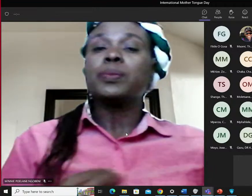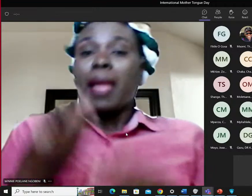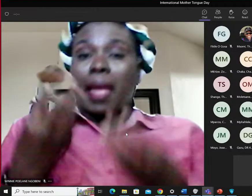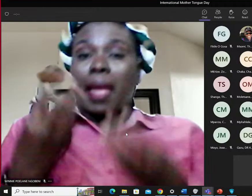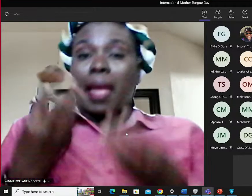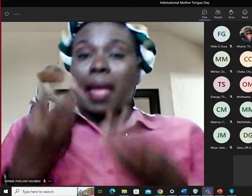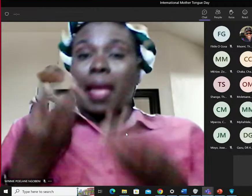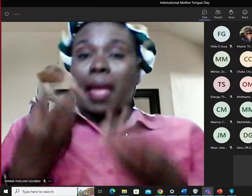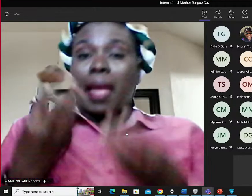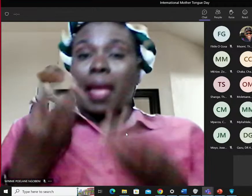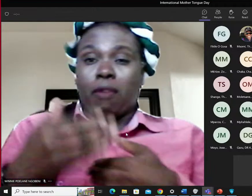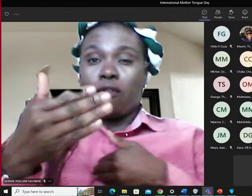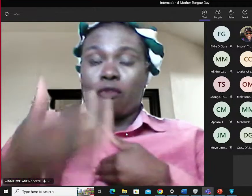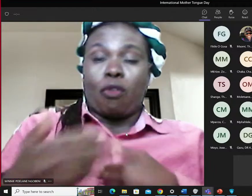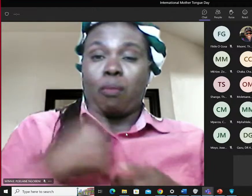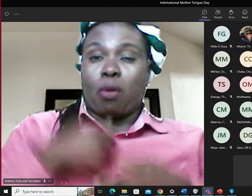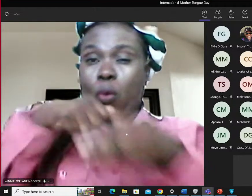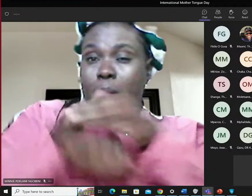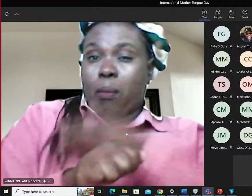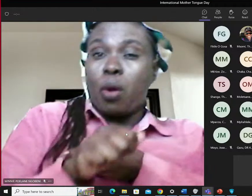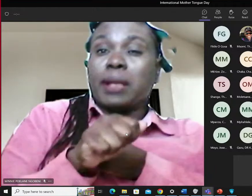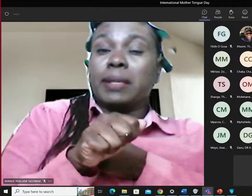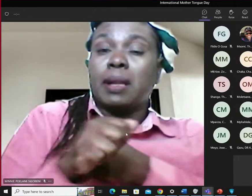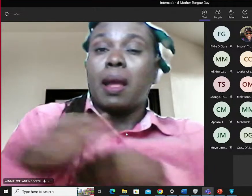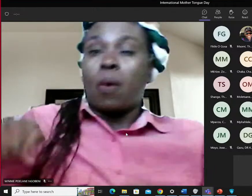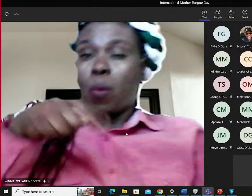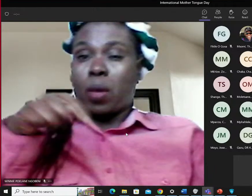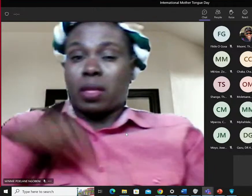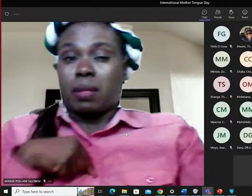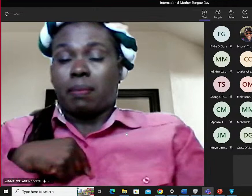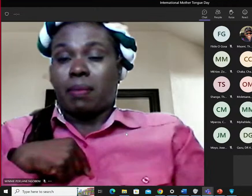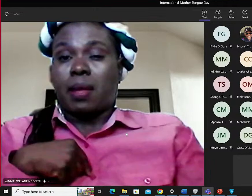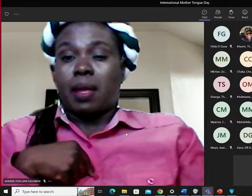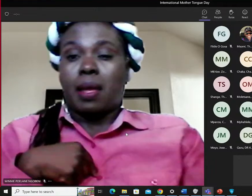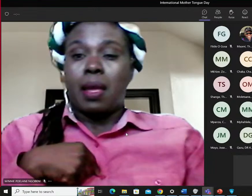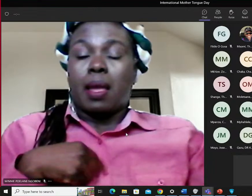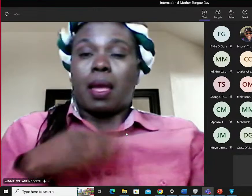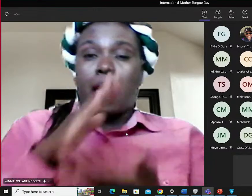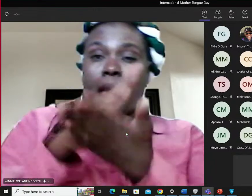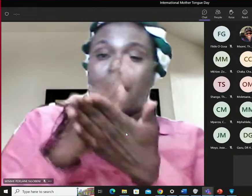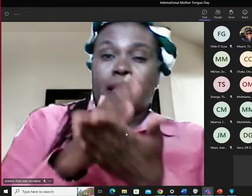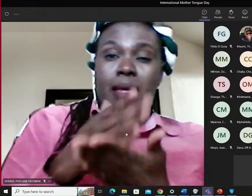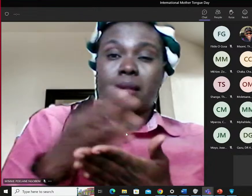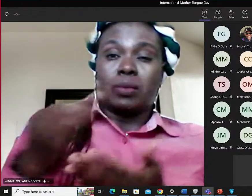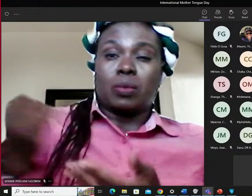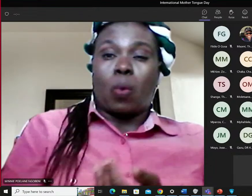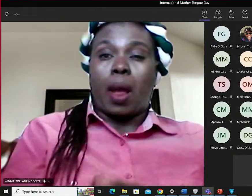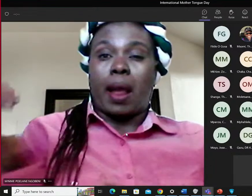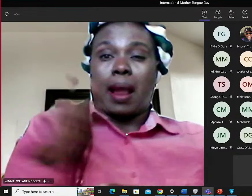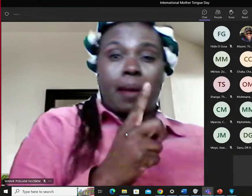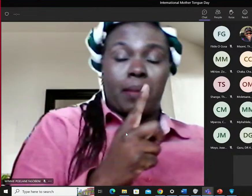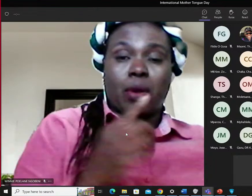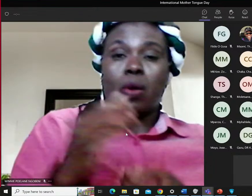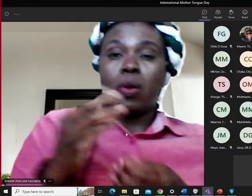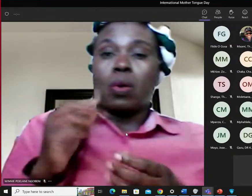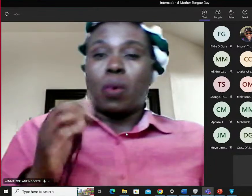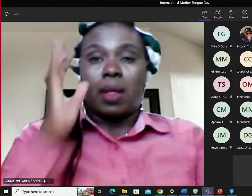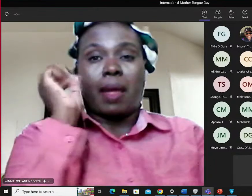me, those who are with me, and those who are going to be with me as I'm presenting.